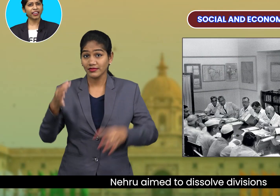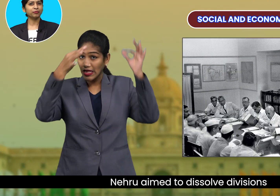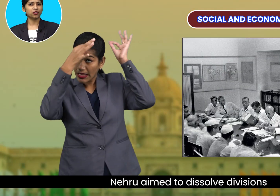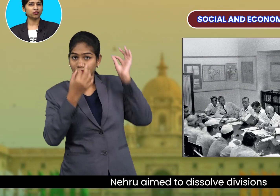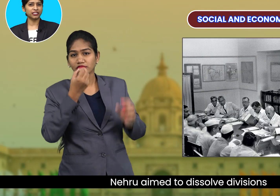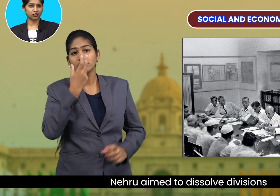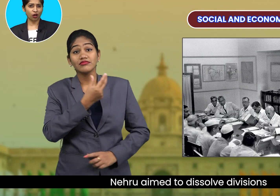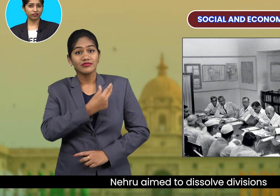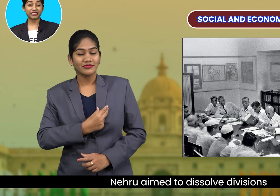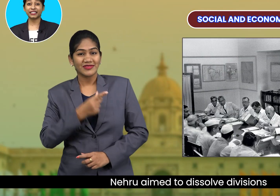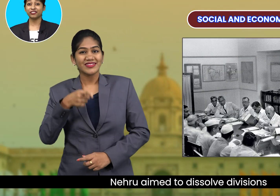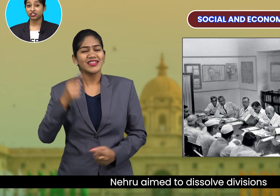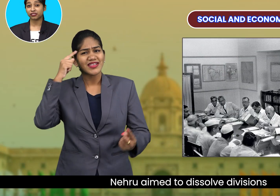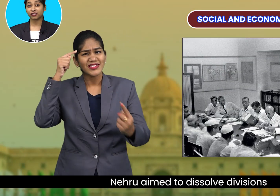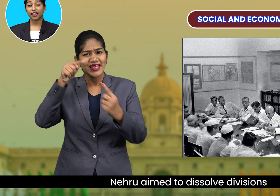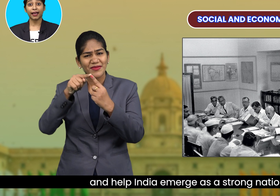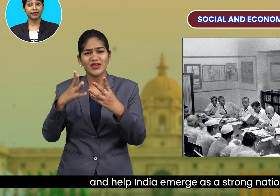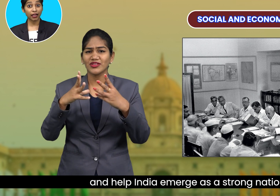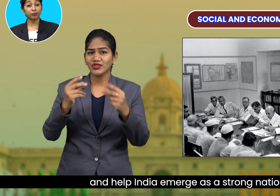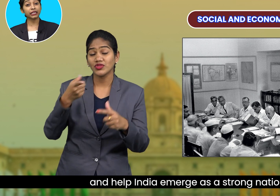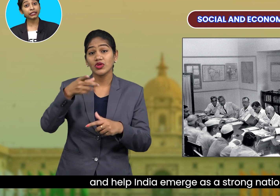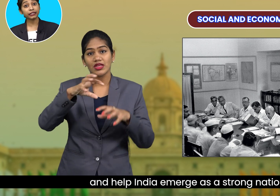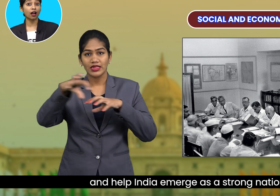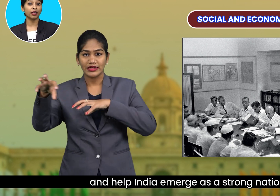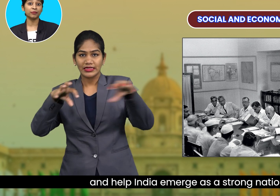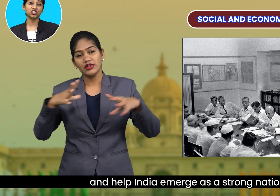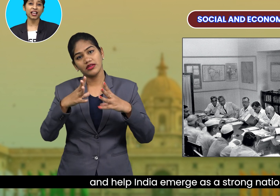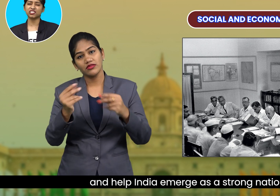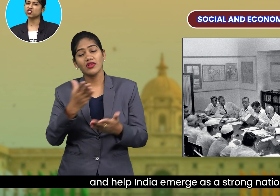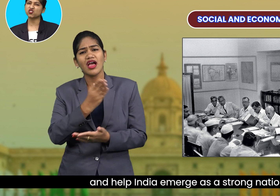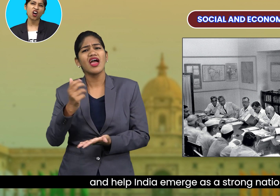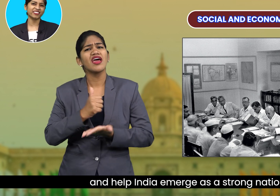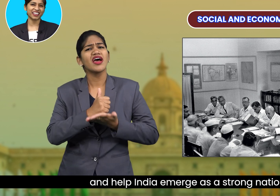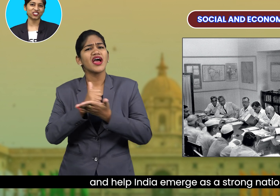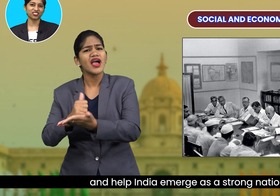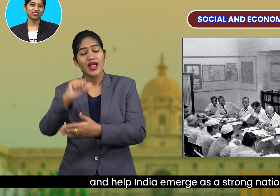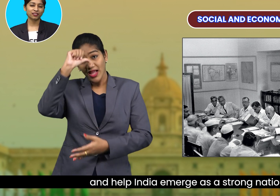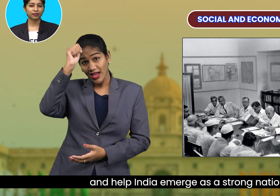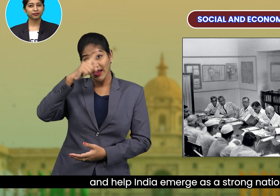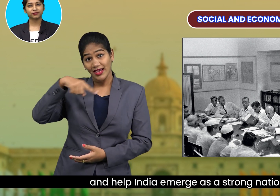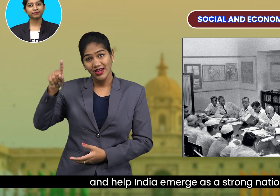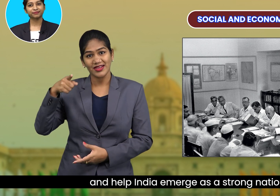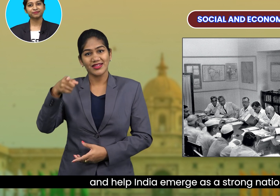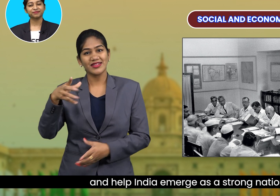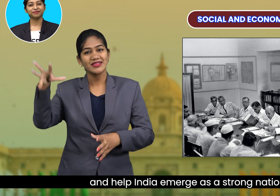Nehru aimed to dissolve divisions and help India emerge as a strong nation.